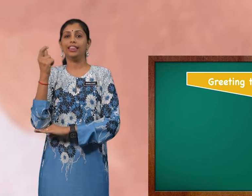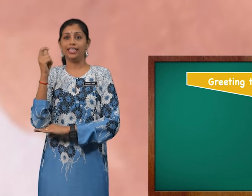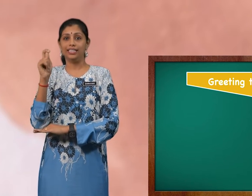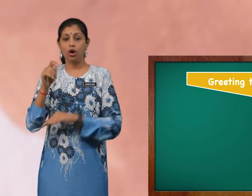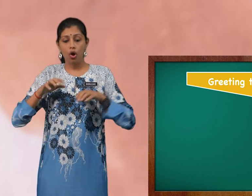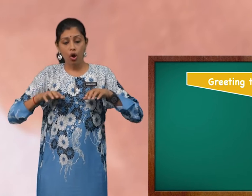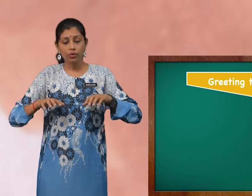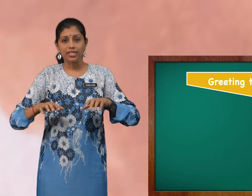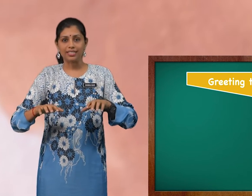the audience.